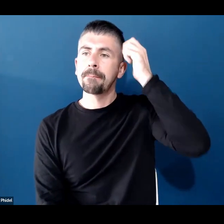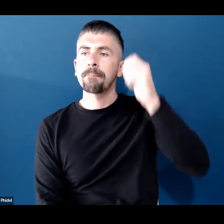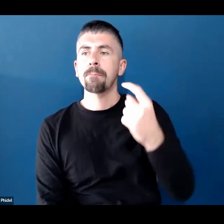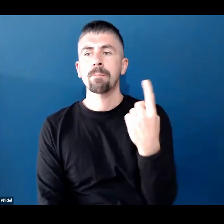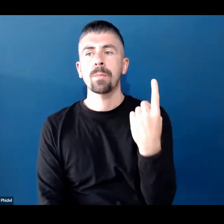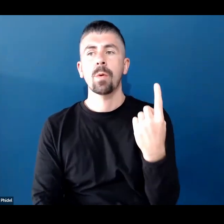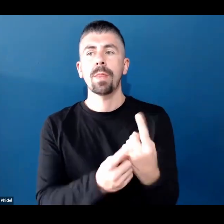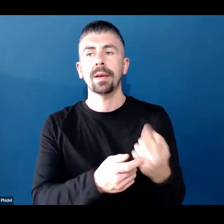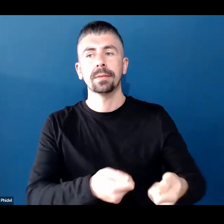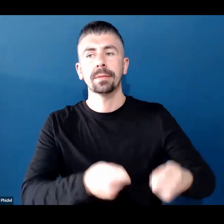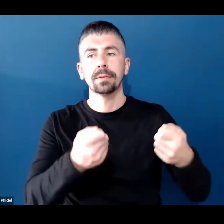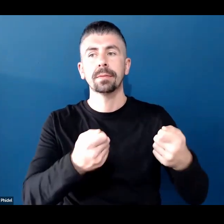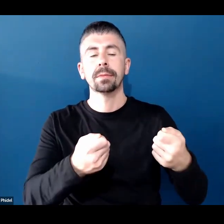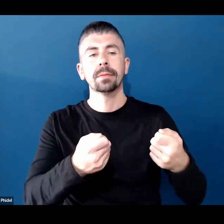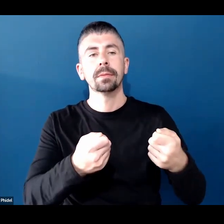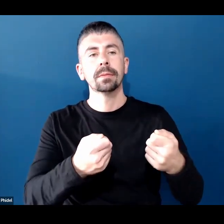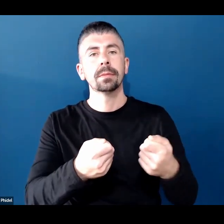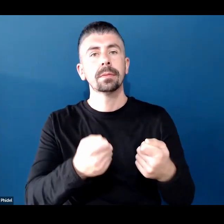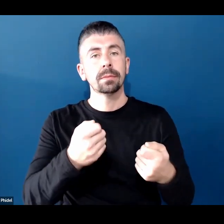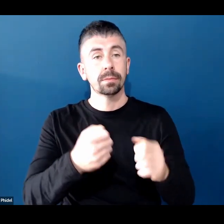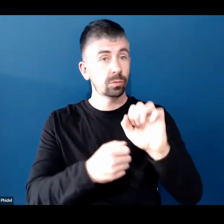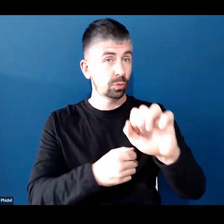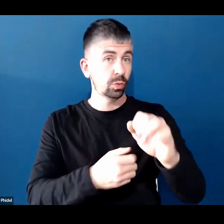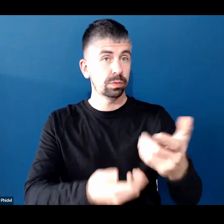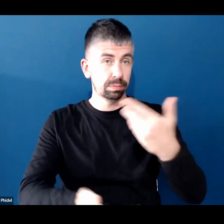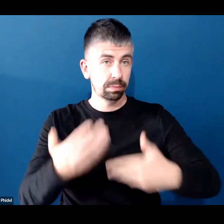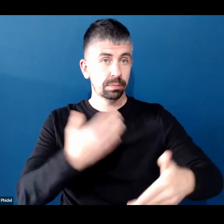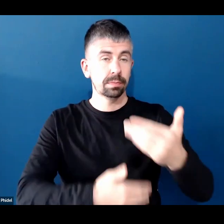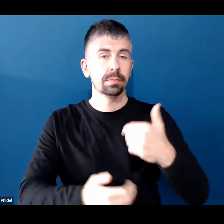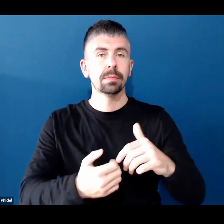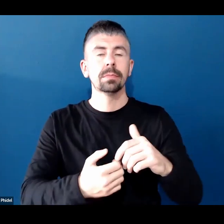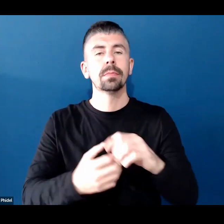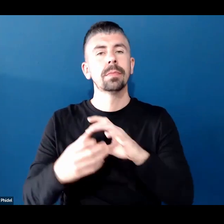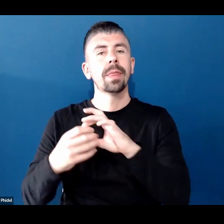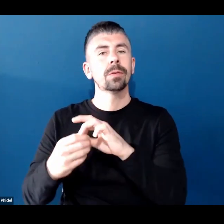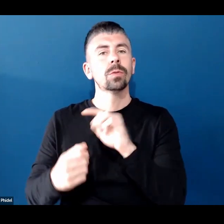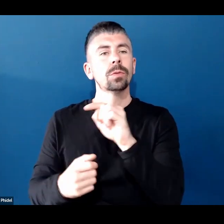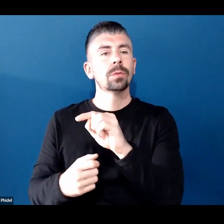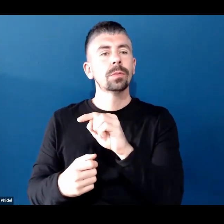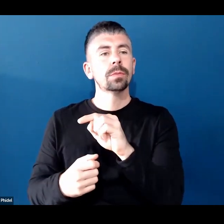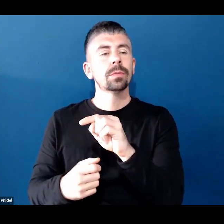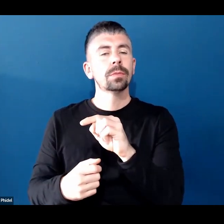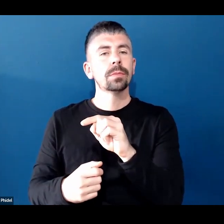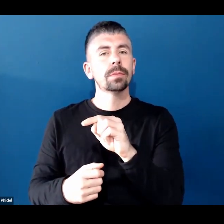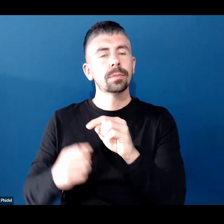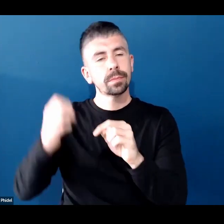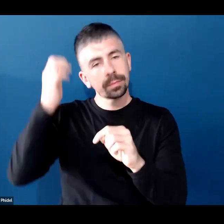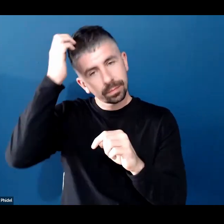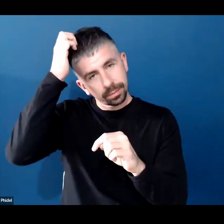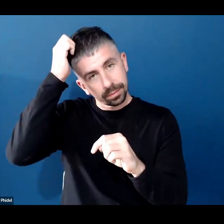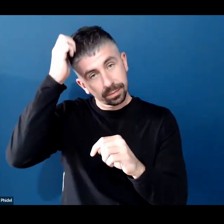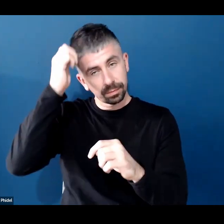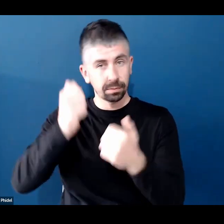I guess, working on from there, like one of the things that you have dedicated a lot of energy towards is in, and that I respect, I think it's a great